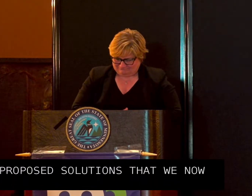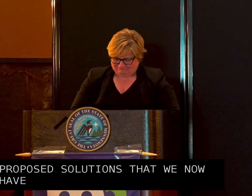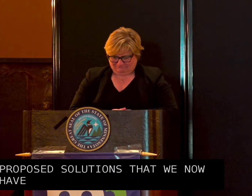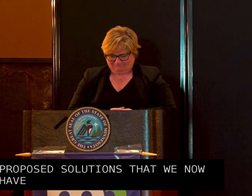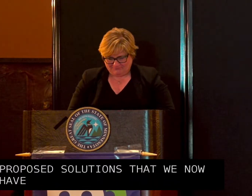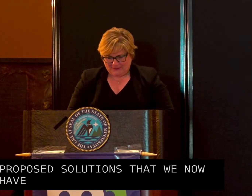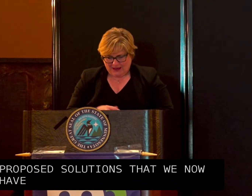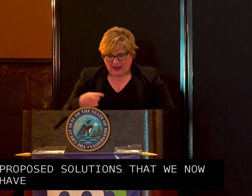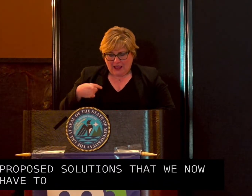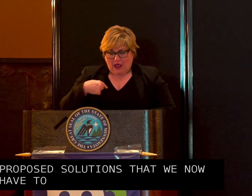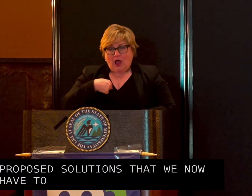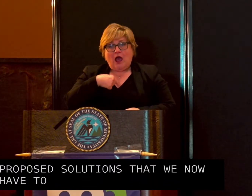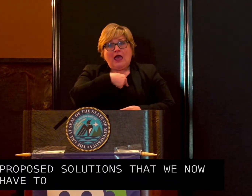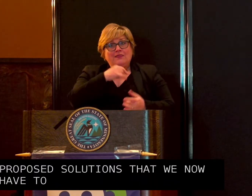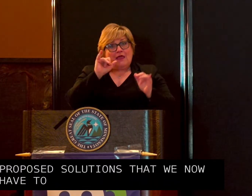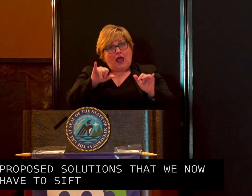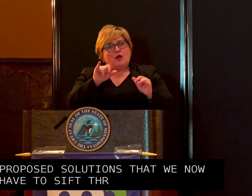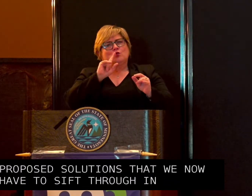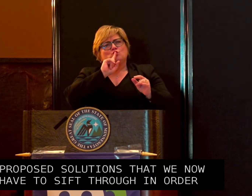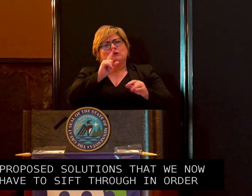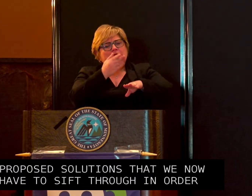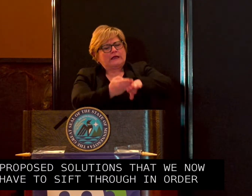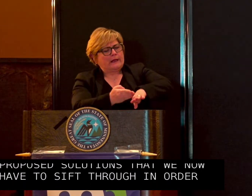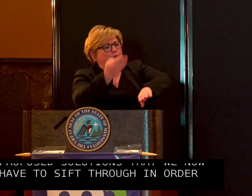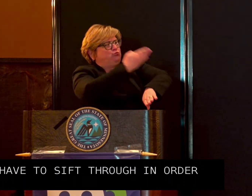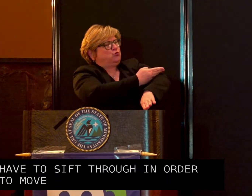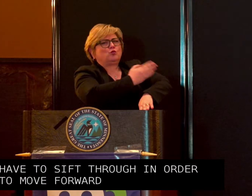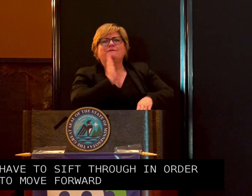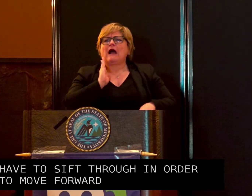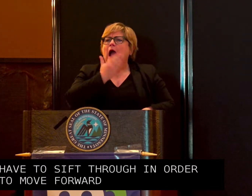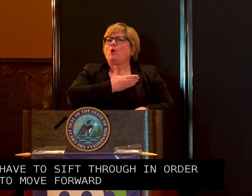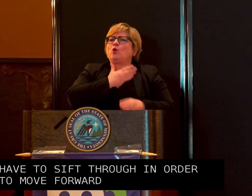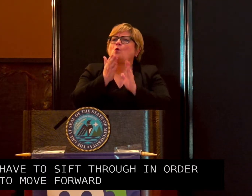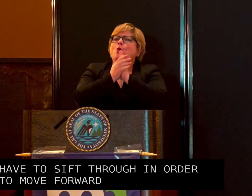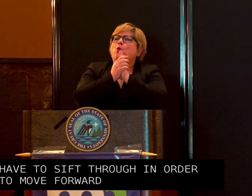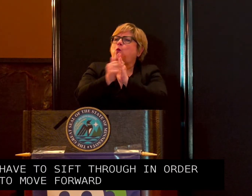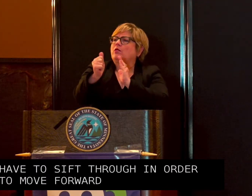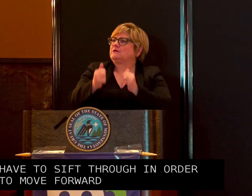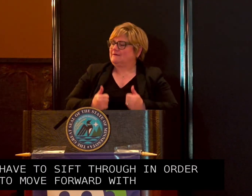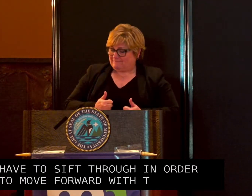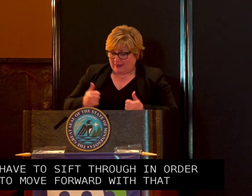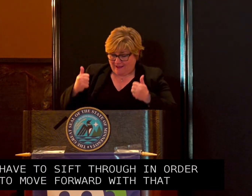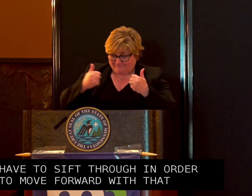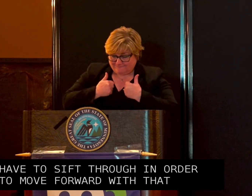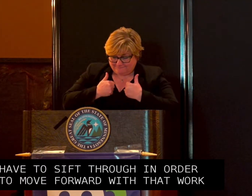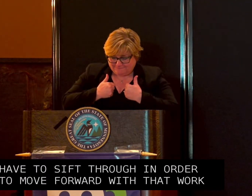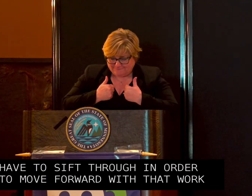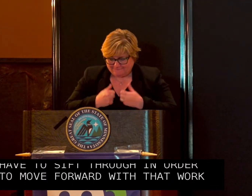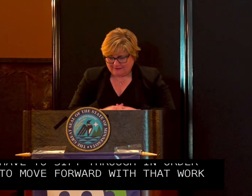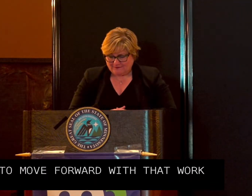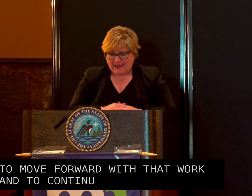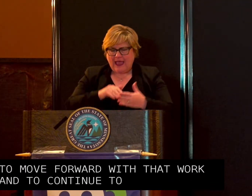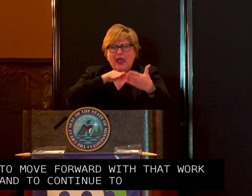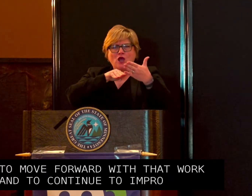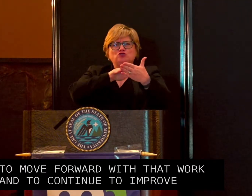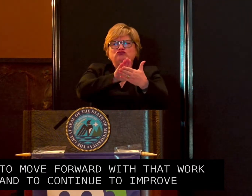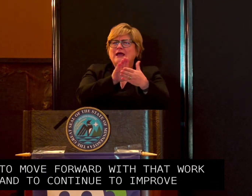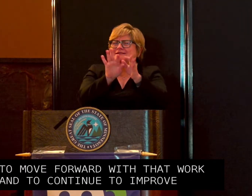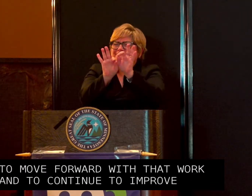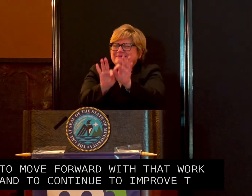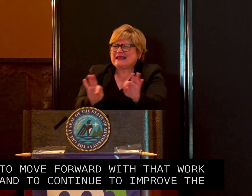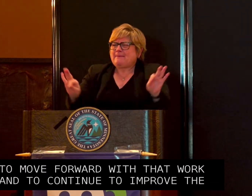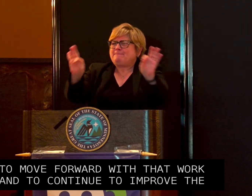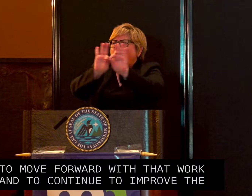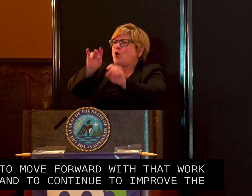in order to move forward with that work and to continue to improve the quality of